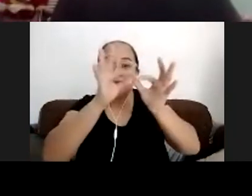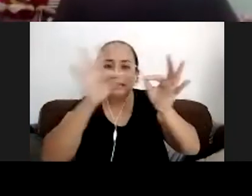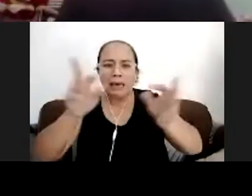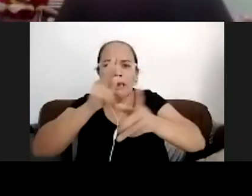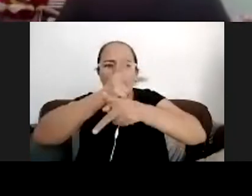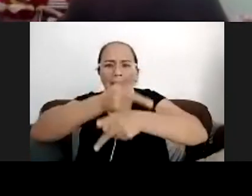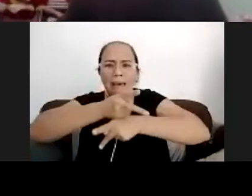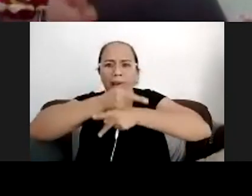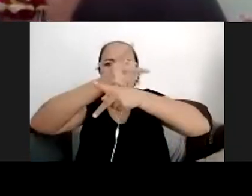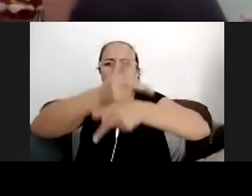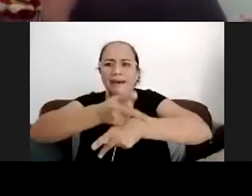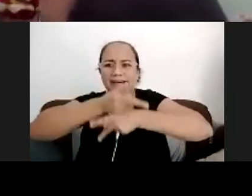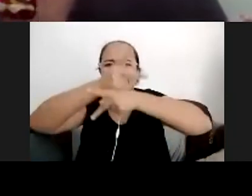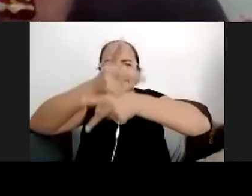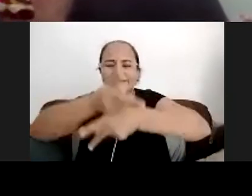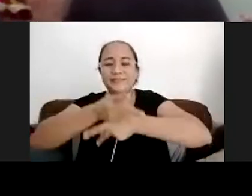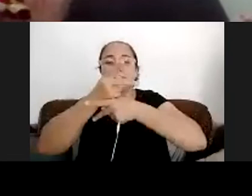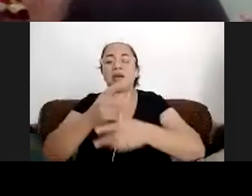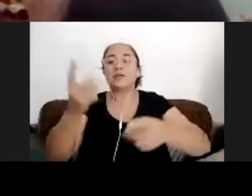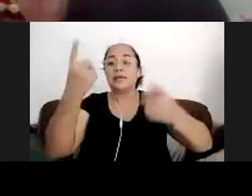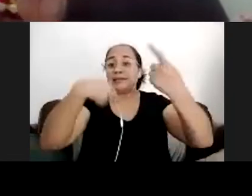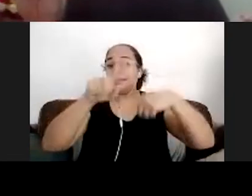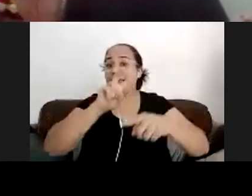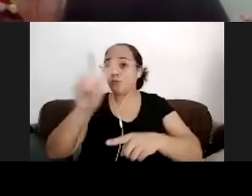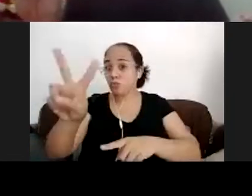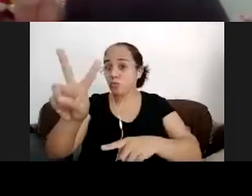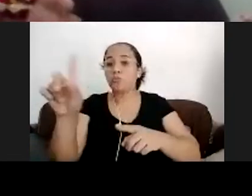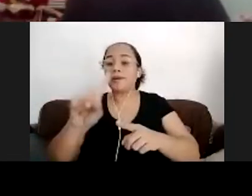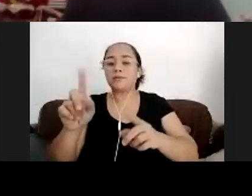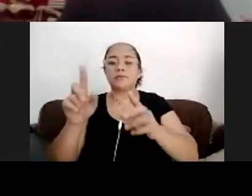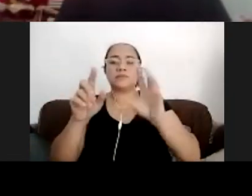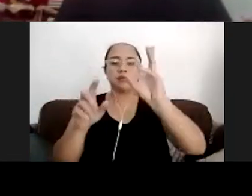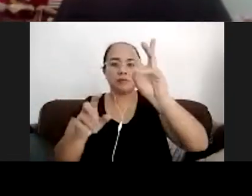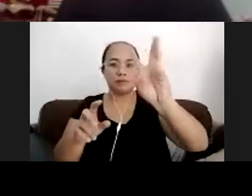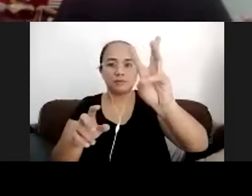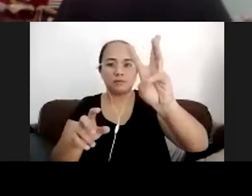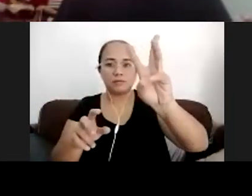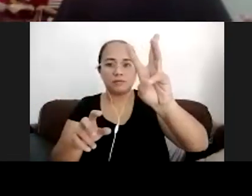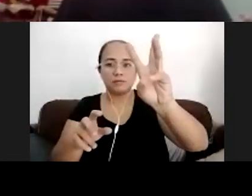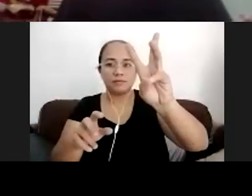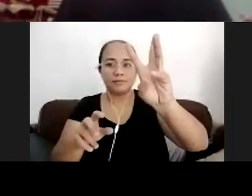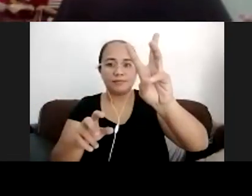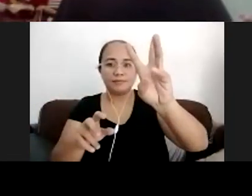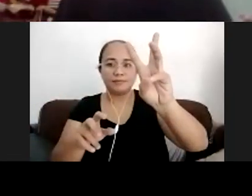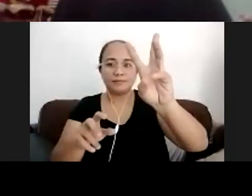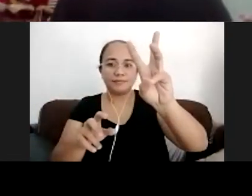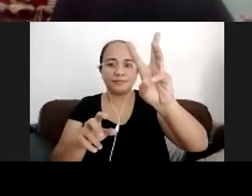Okay, sign number 2, which is sign for 16.